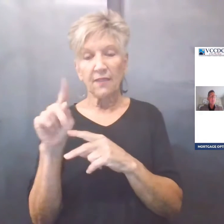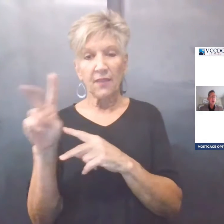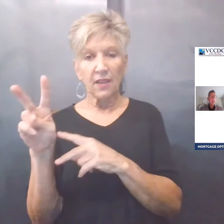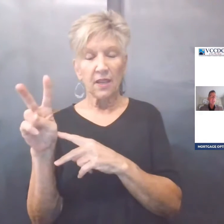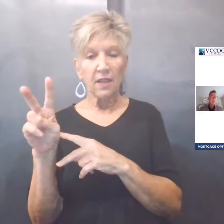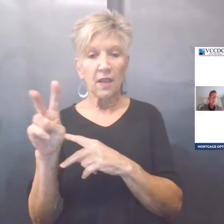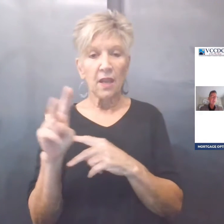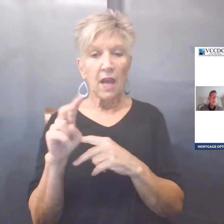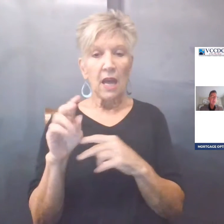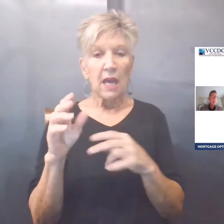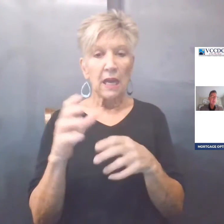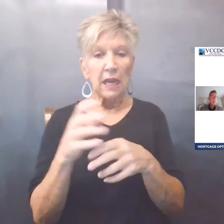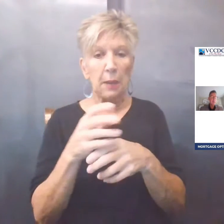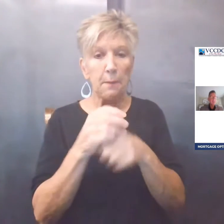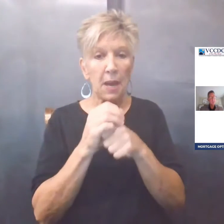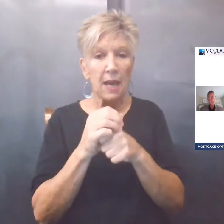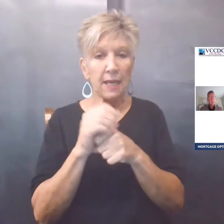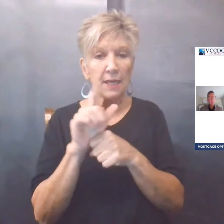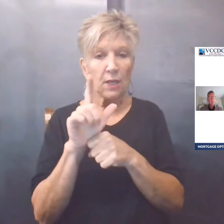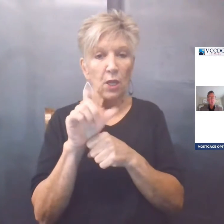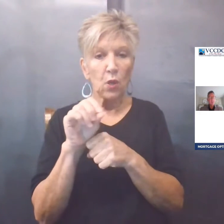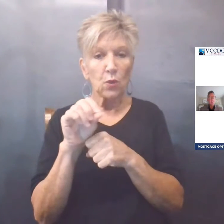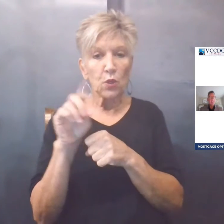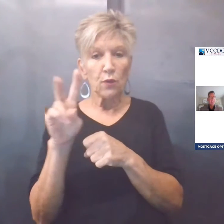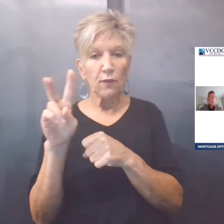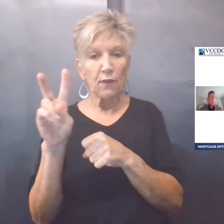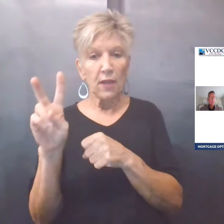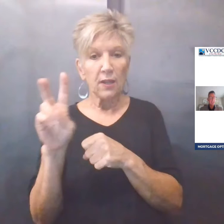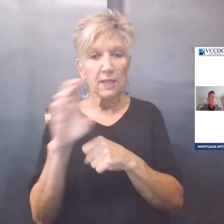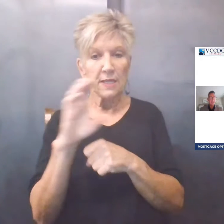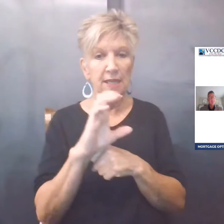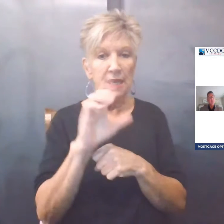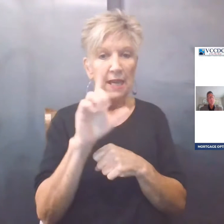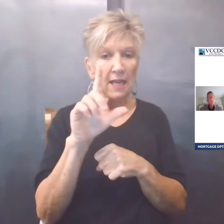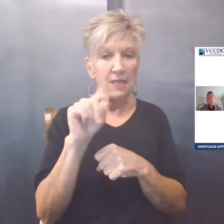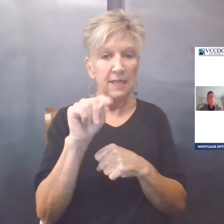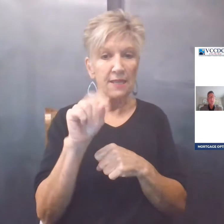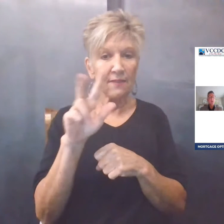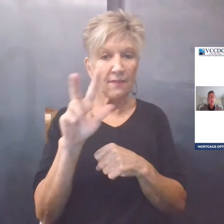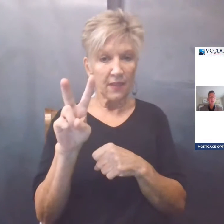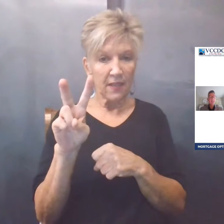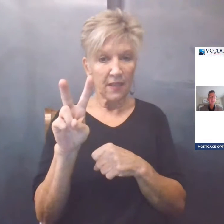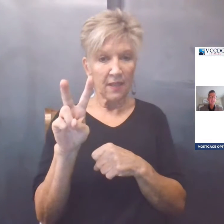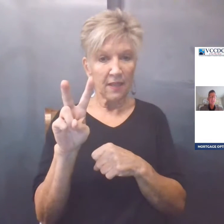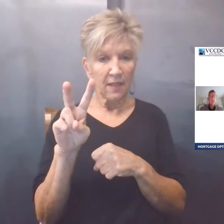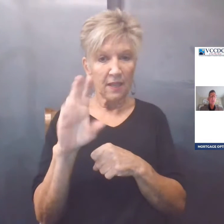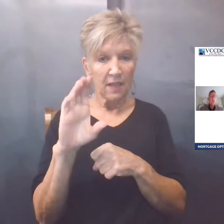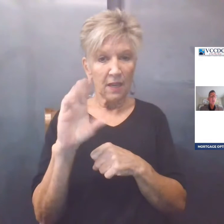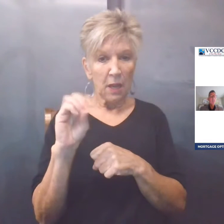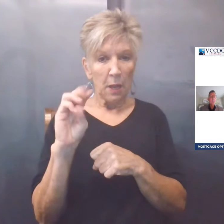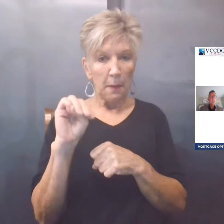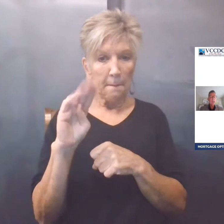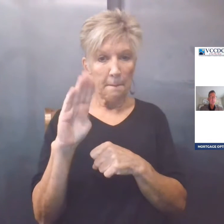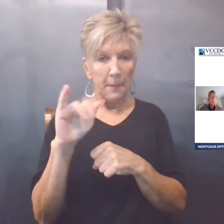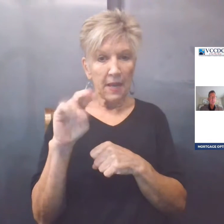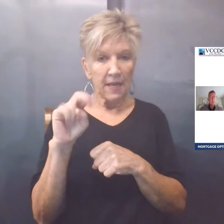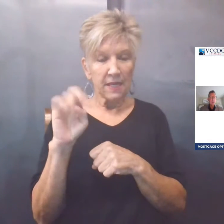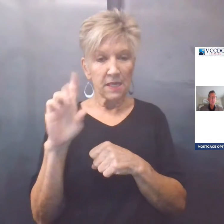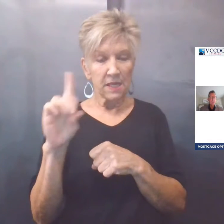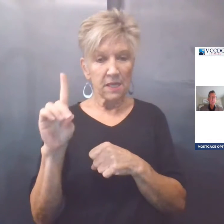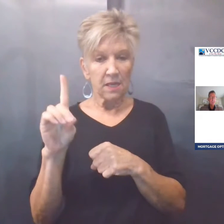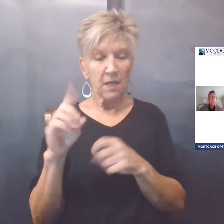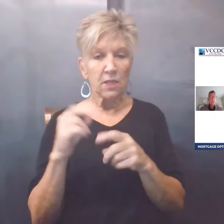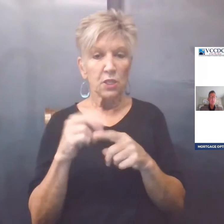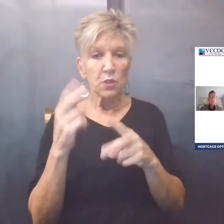and combined loan to value, which is typically shown as CLTV. So LTV. To calculate